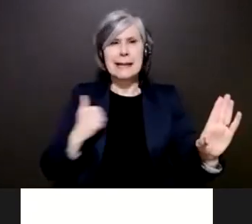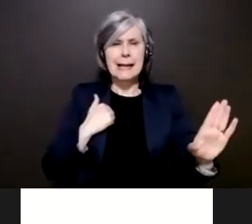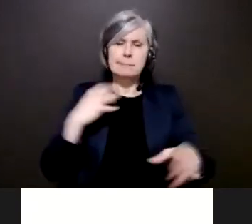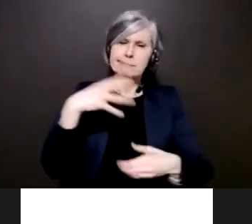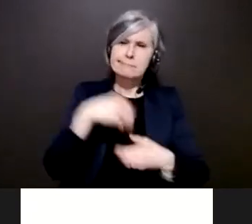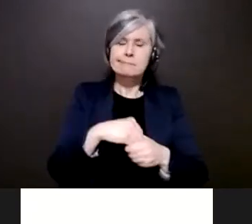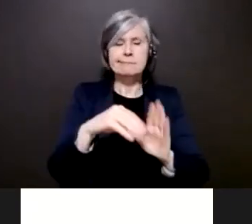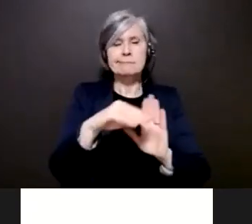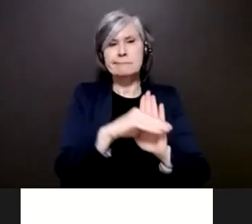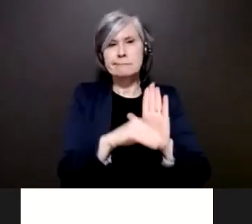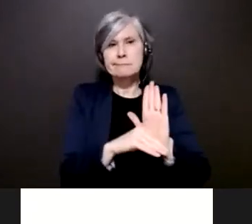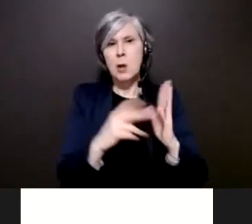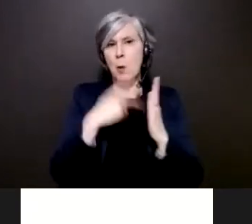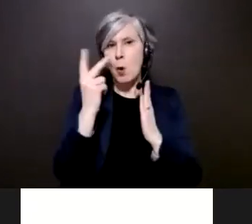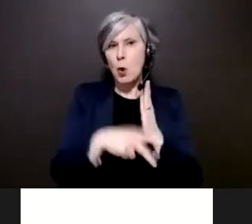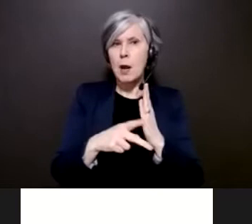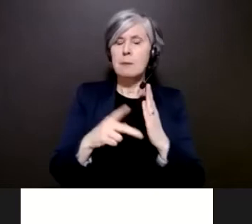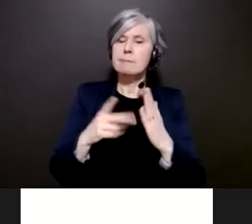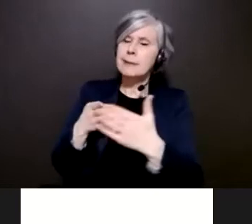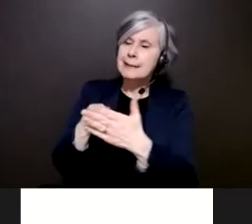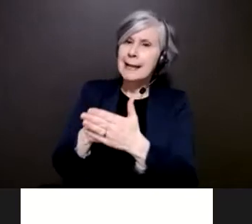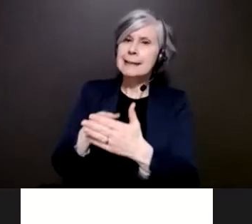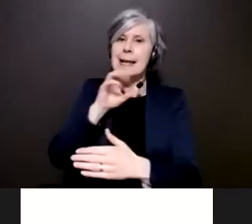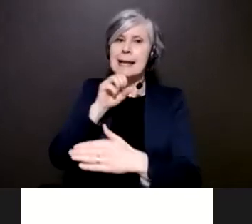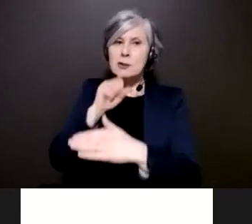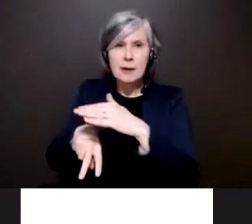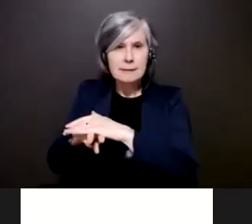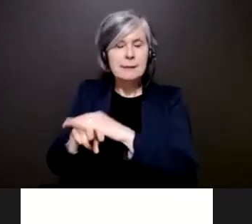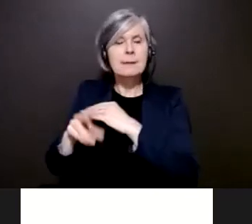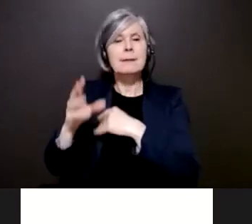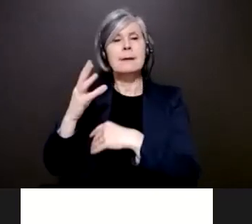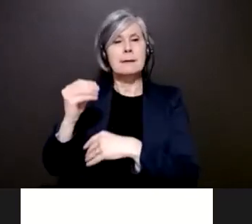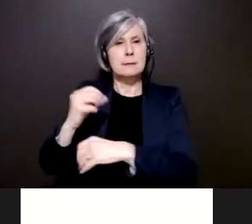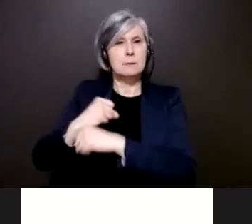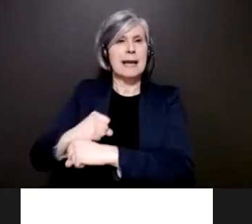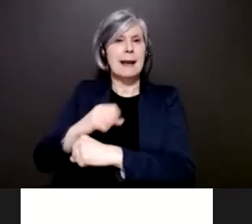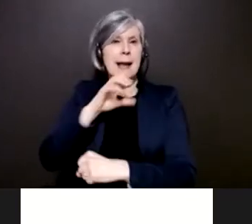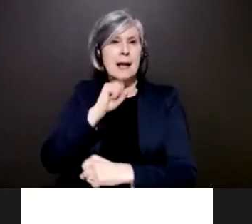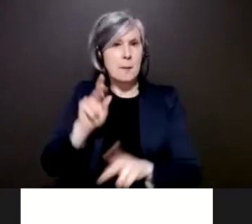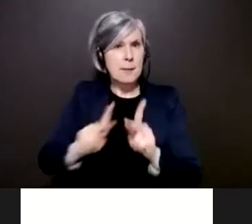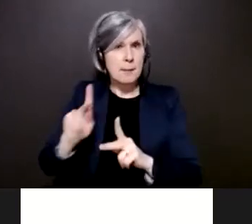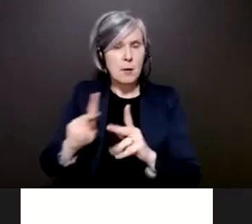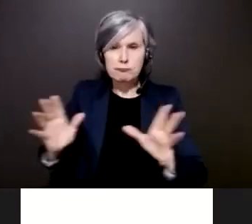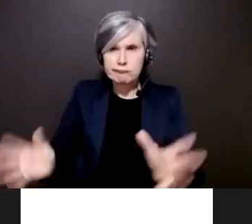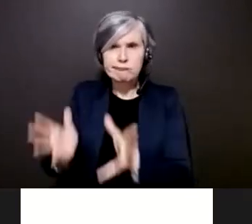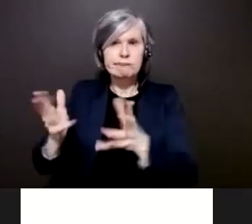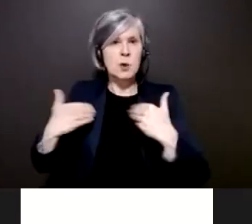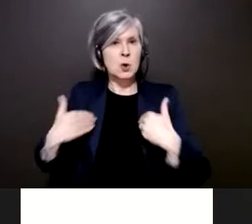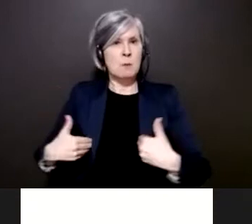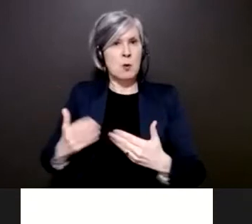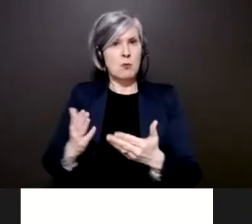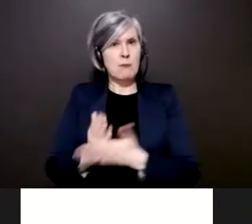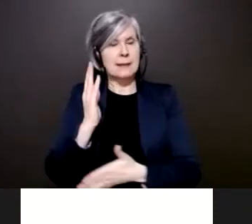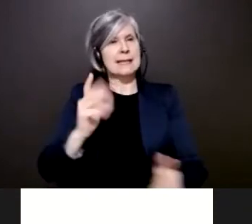people, while strengthening, protecting, and promoting their human rights and changing the narrative around aging.